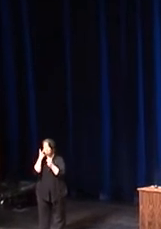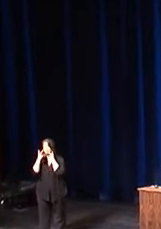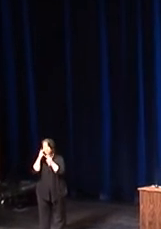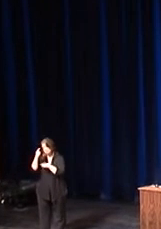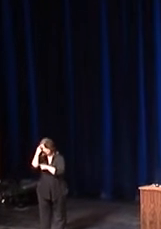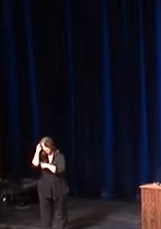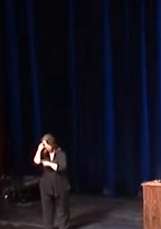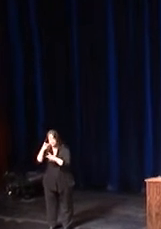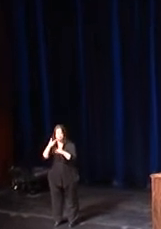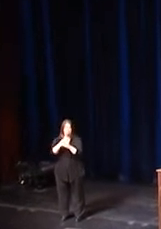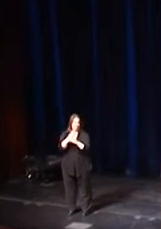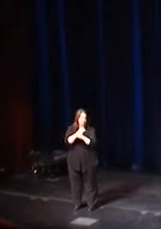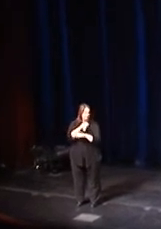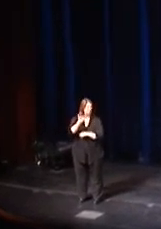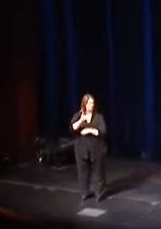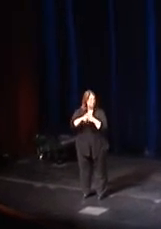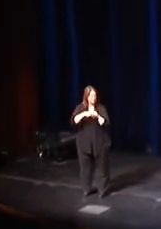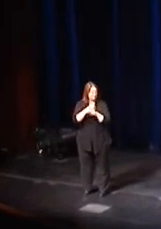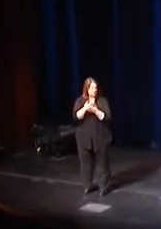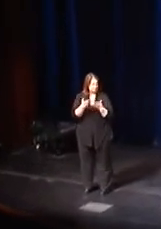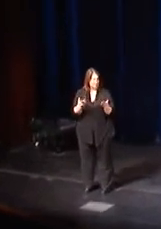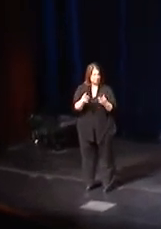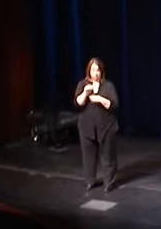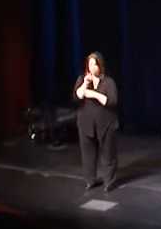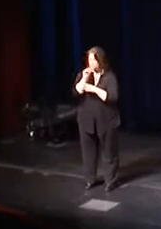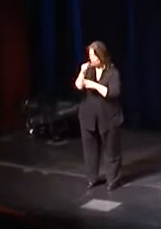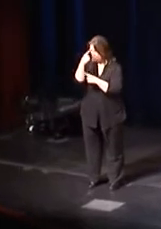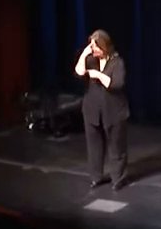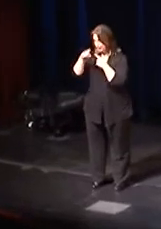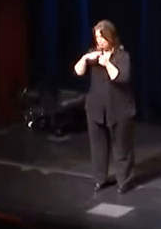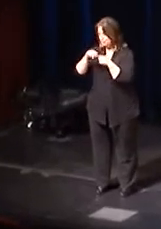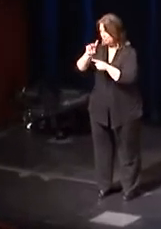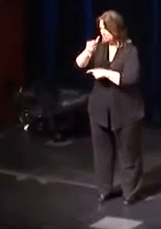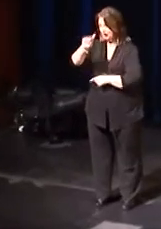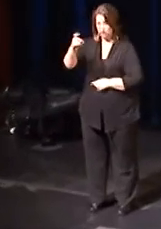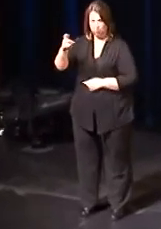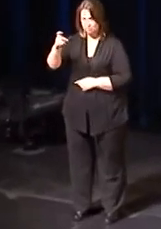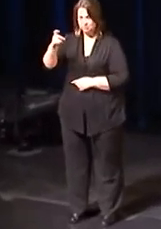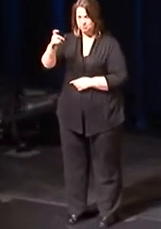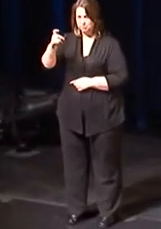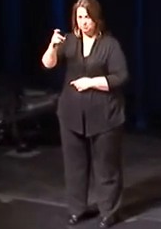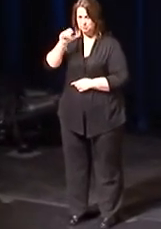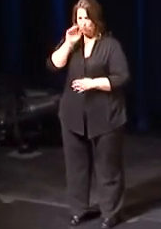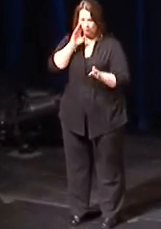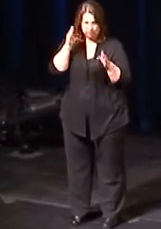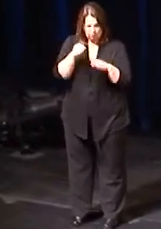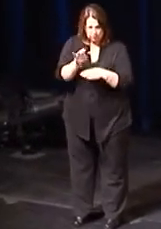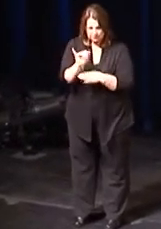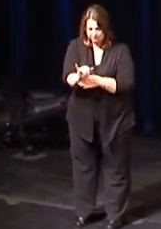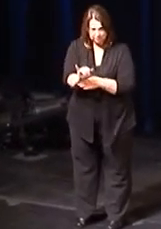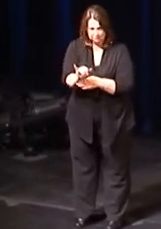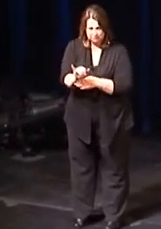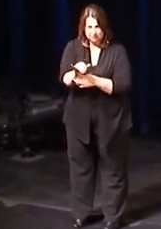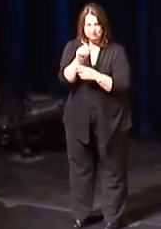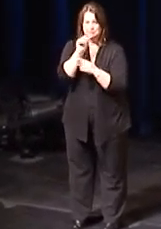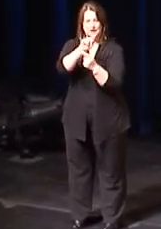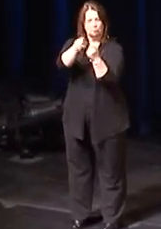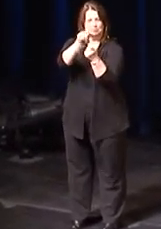mathematics, stuff like that. Do not get hung up on diagnosis. Diagnosis is not